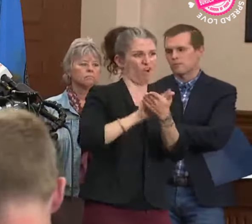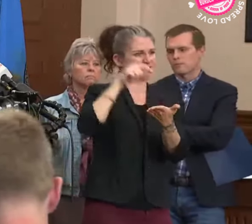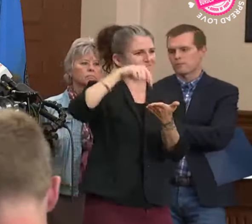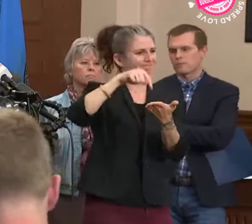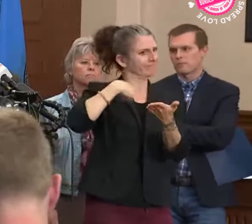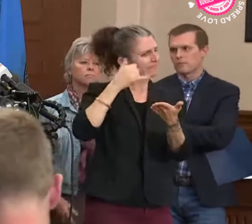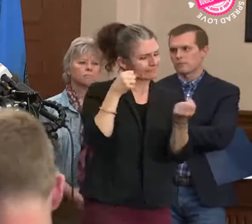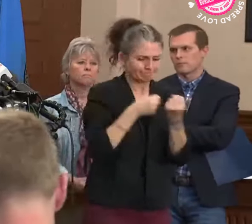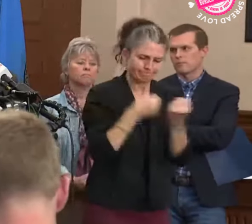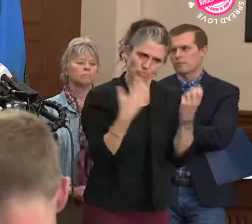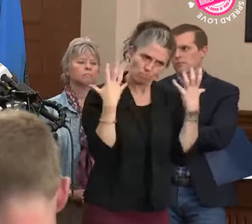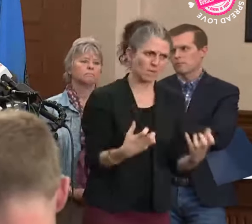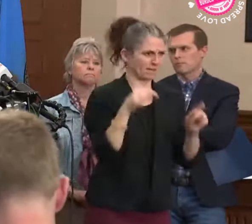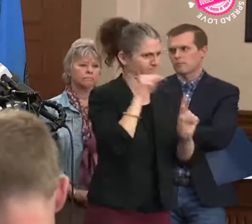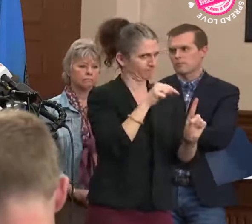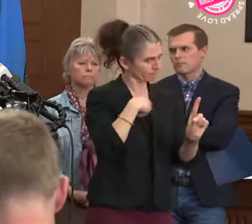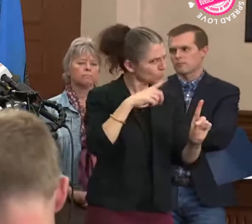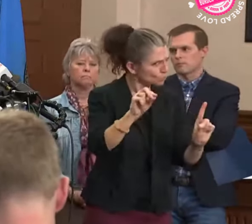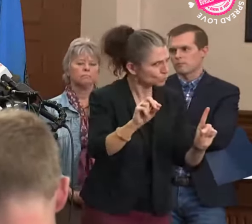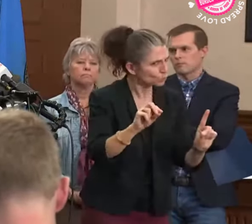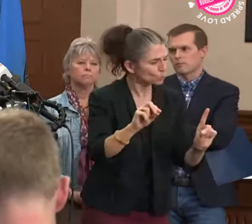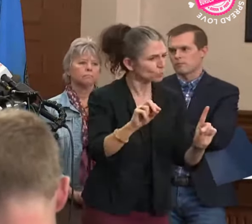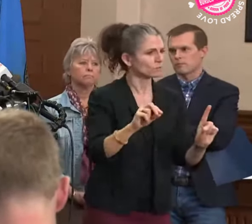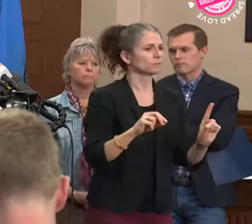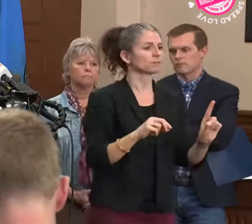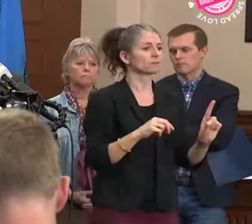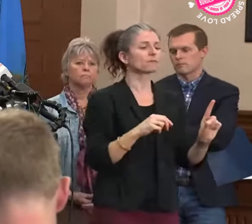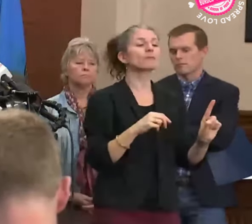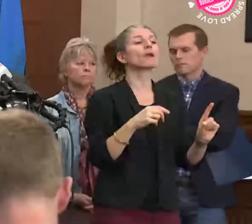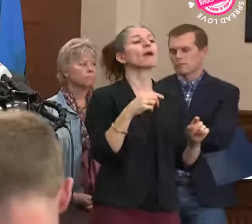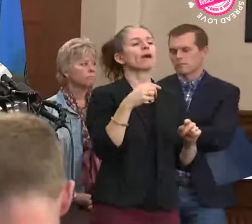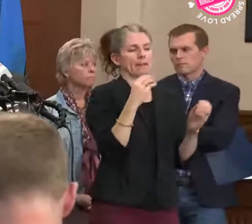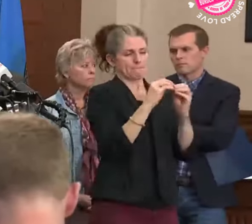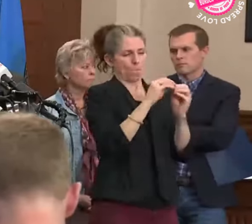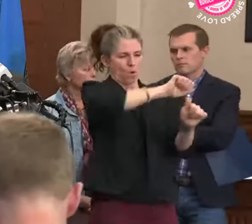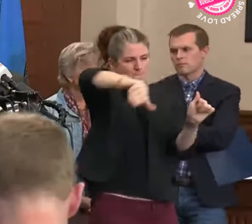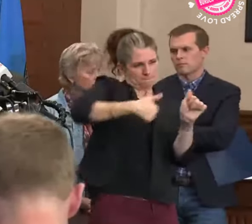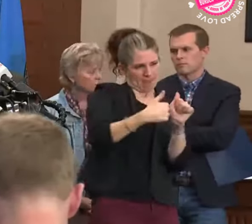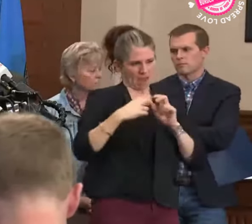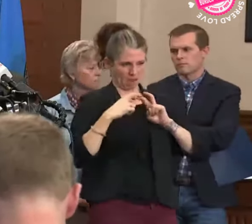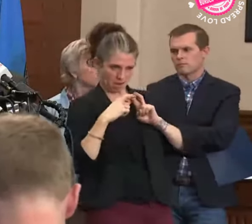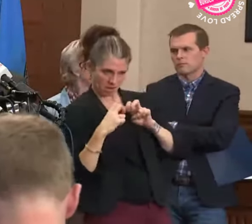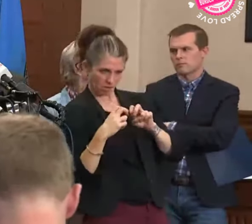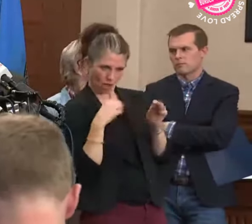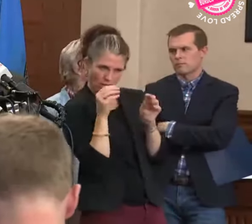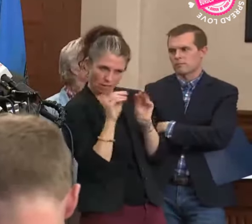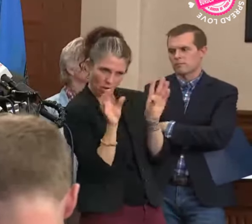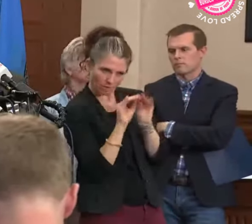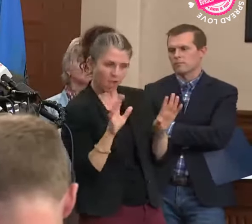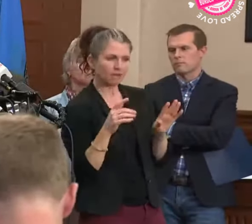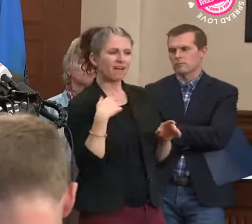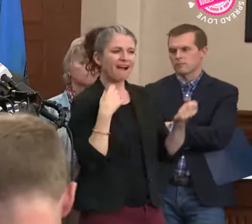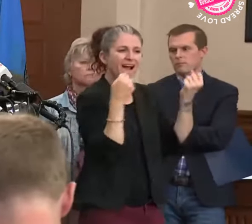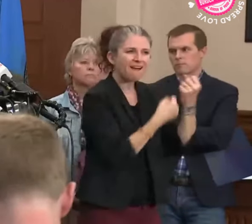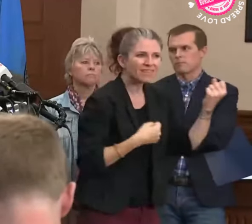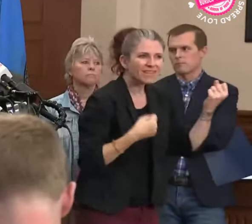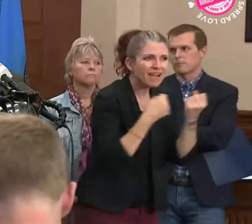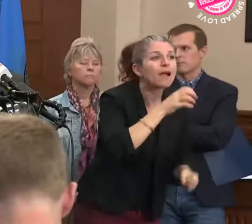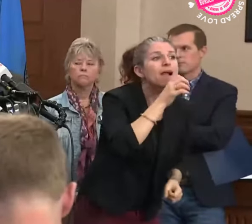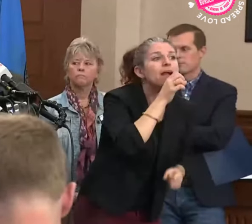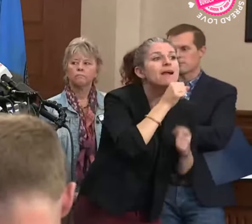look at is, and I advocated, was to increase the age at which you could